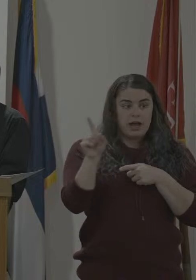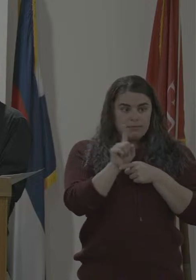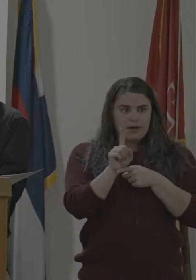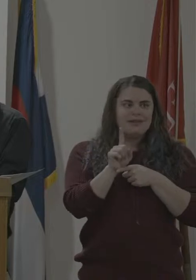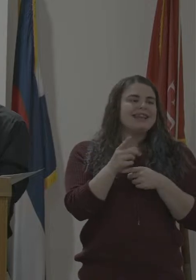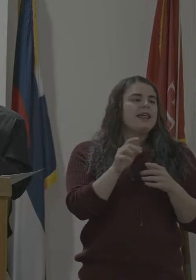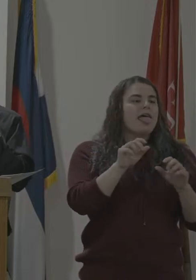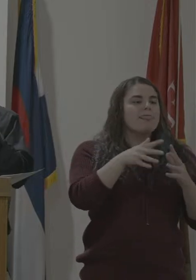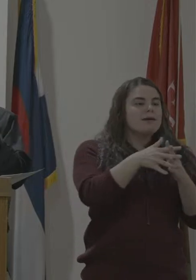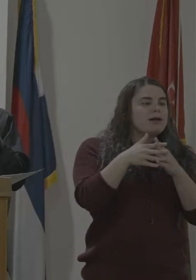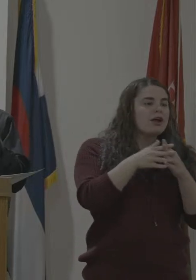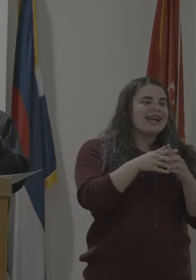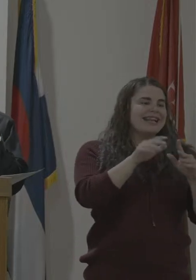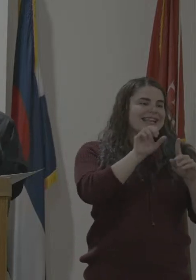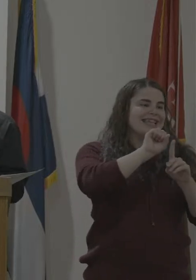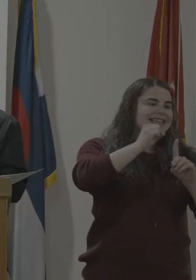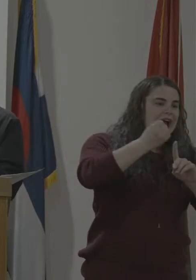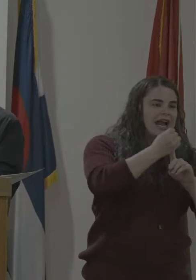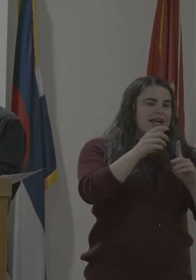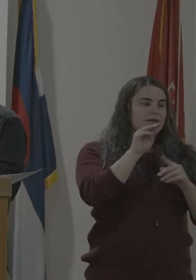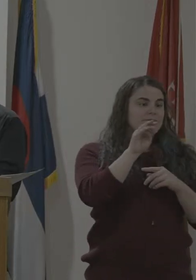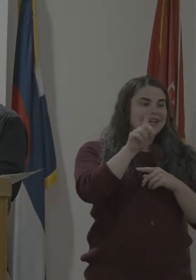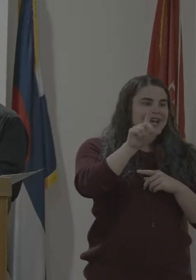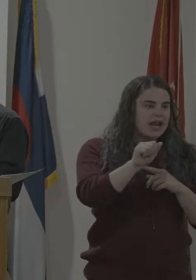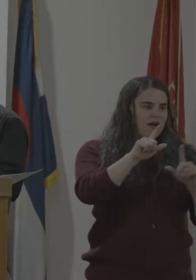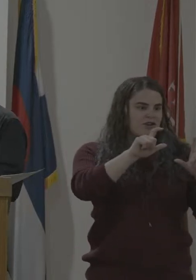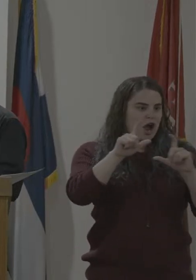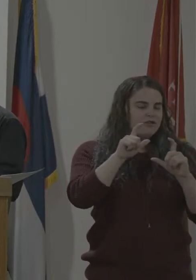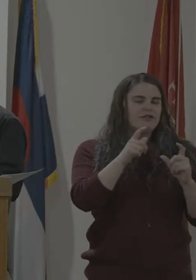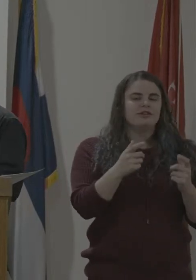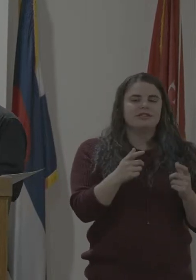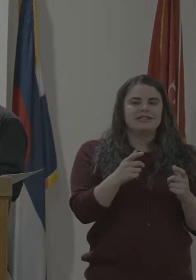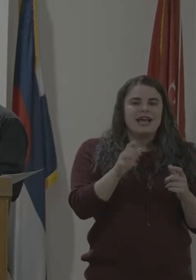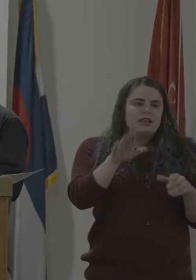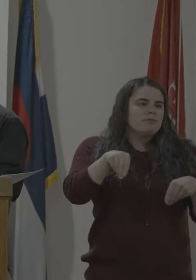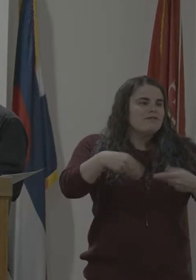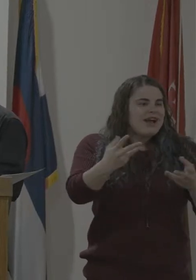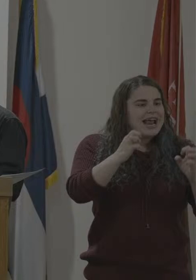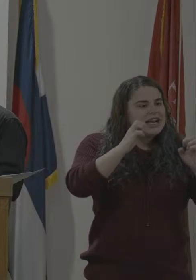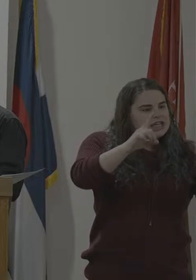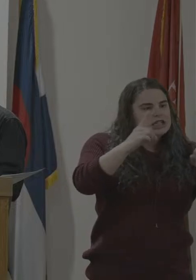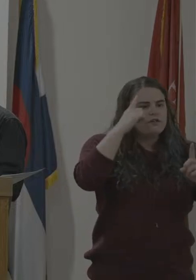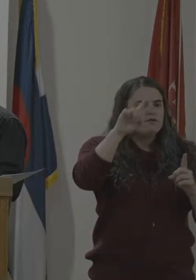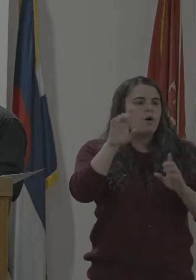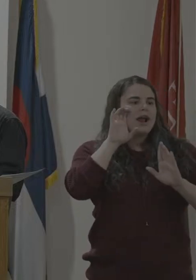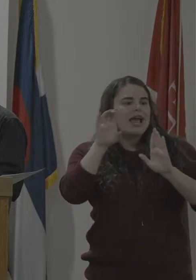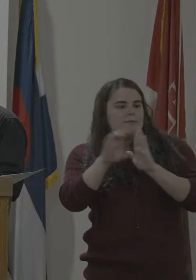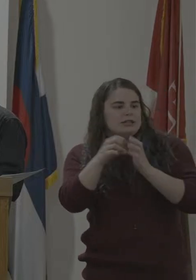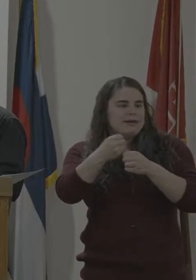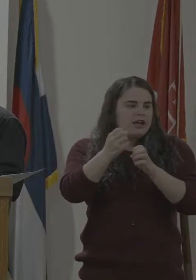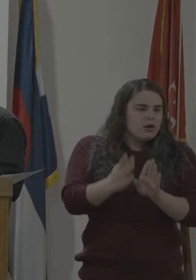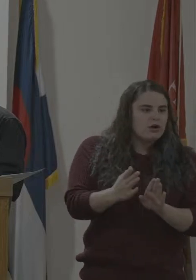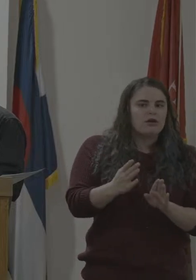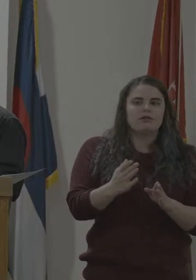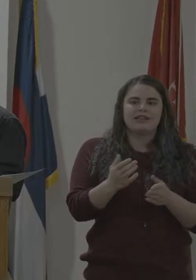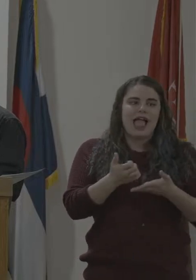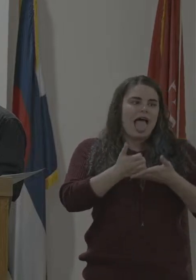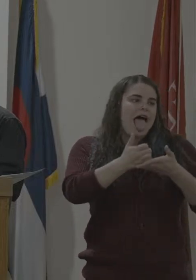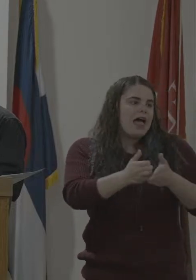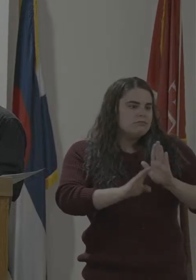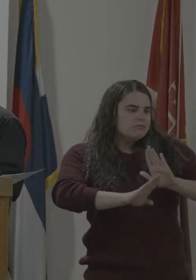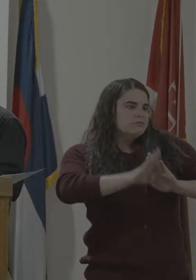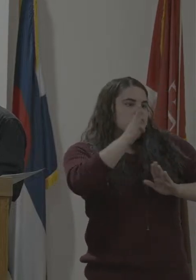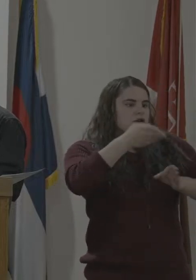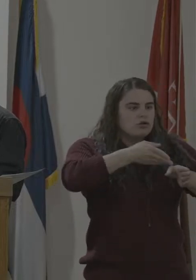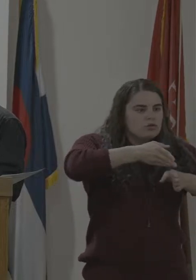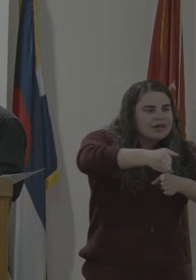American Society of Media Photographers is to advocate, educate, and provide community for image makers, fostering thriving careers, a strong sense